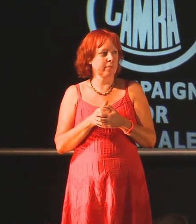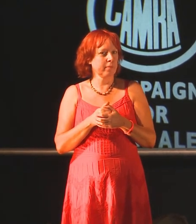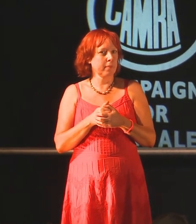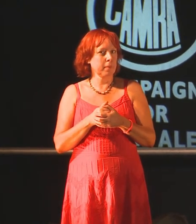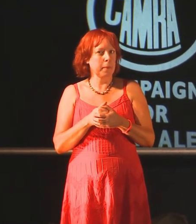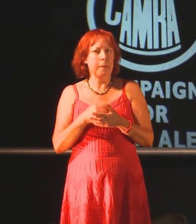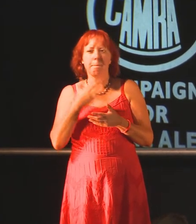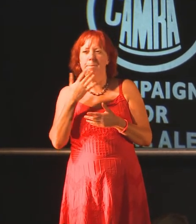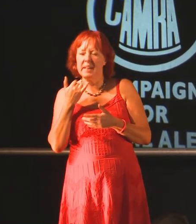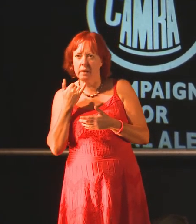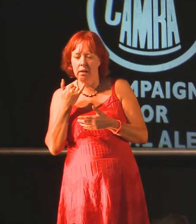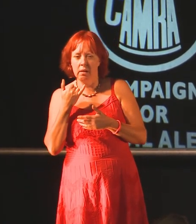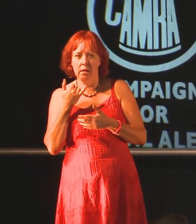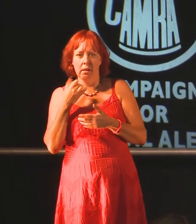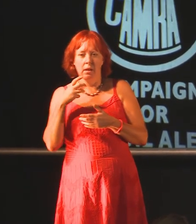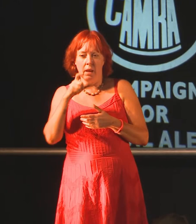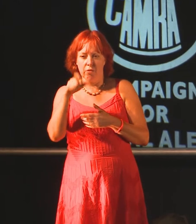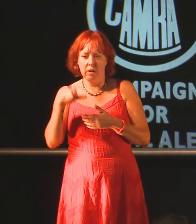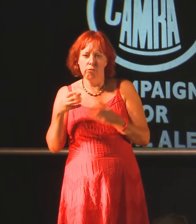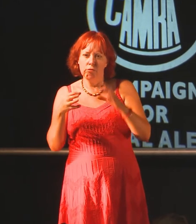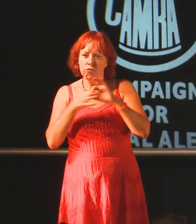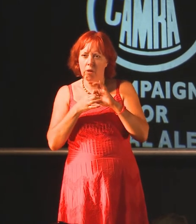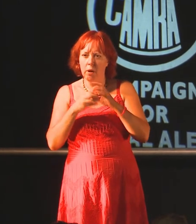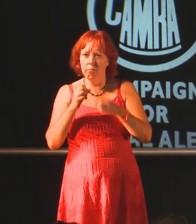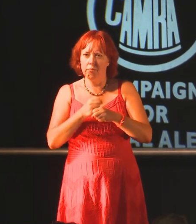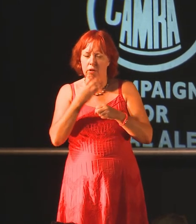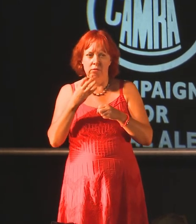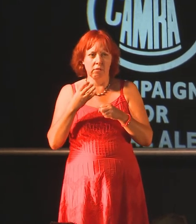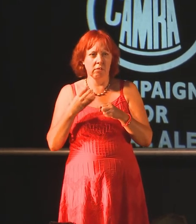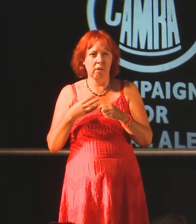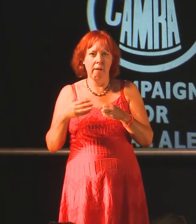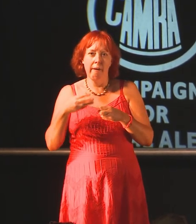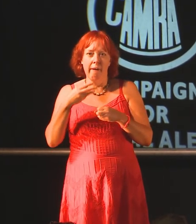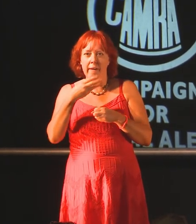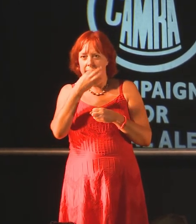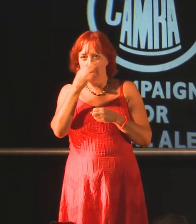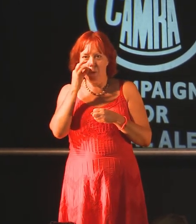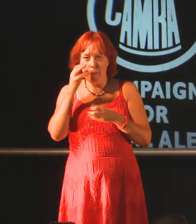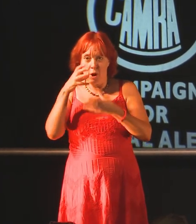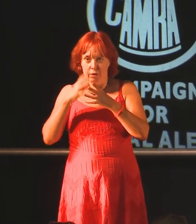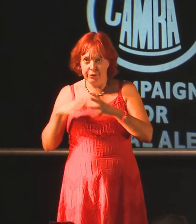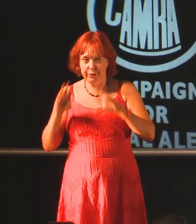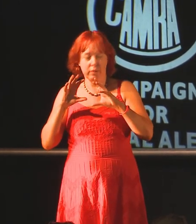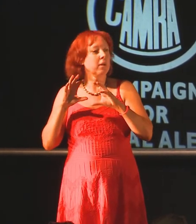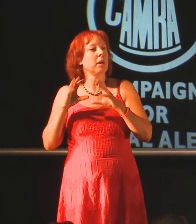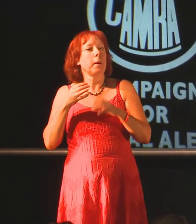The bitter category, joint bronze. Flower Pots Bitter.